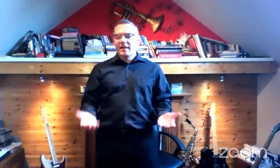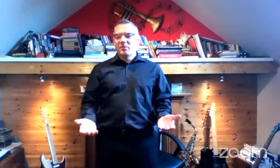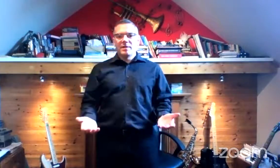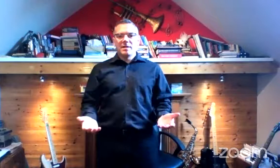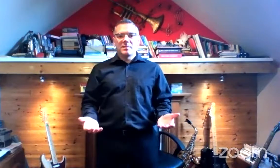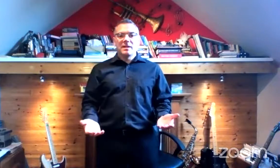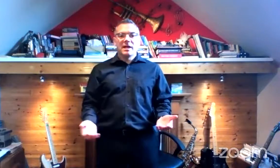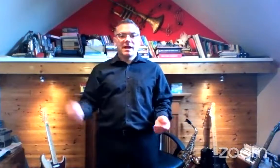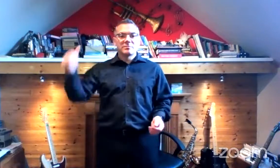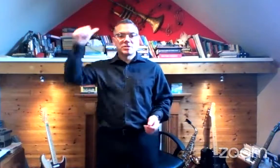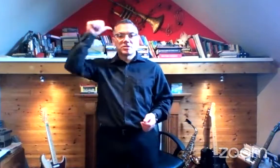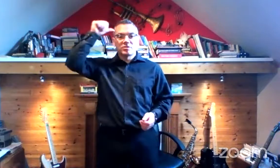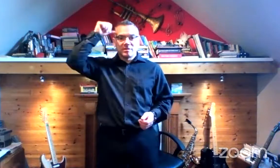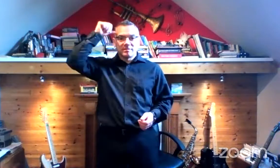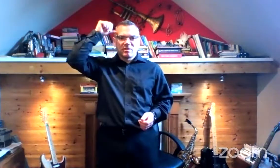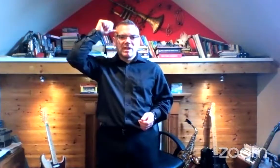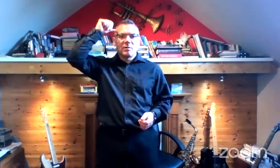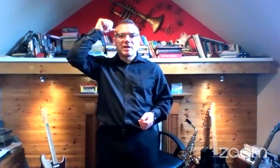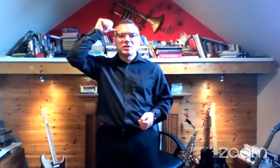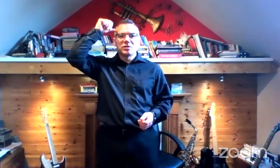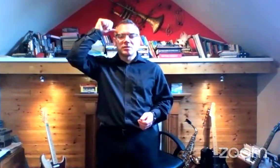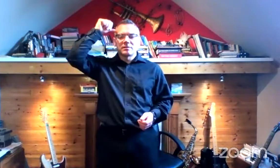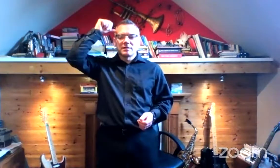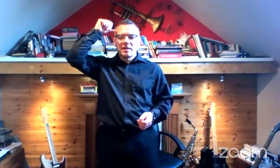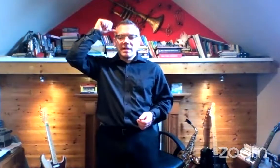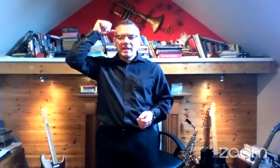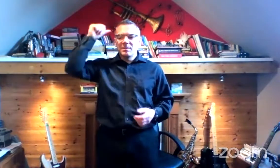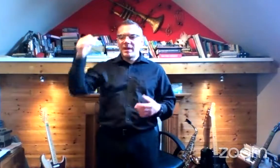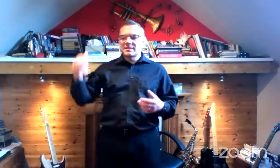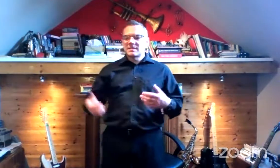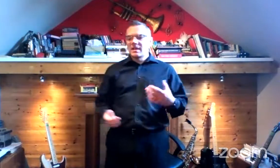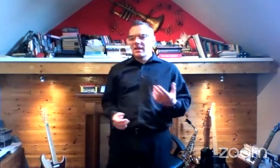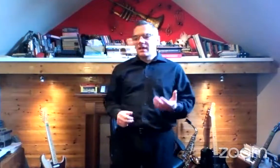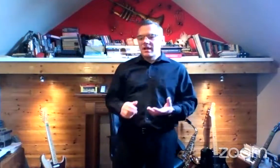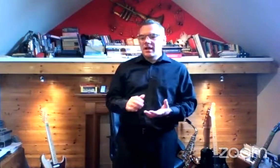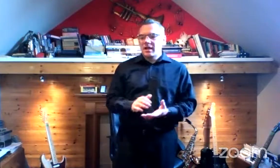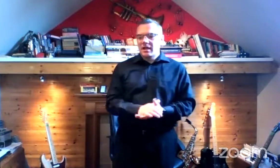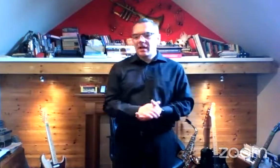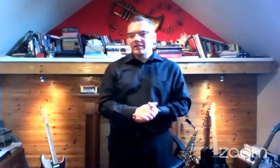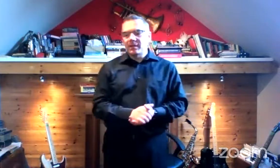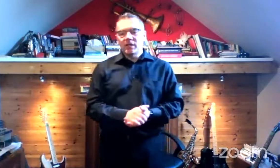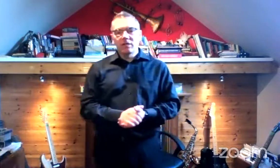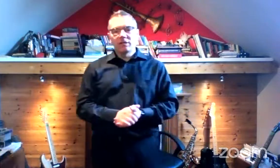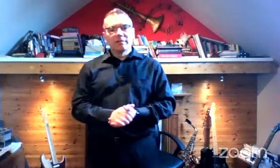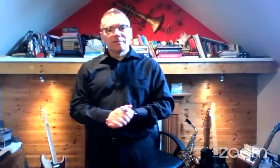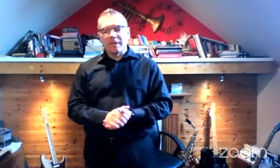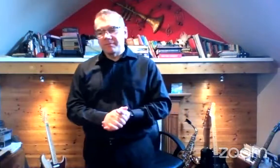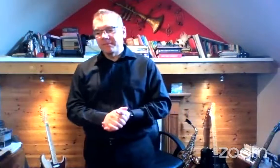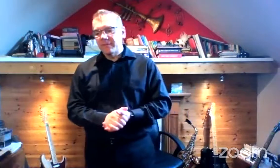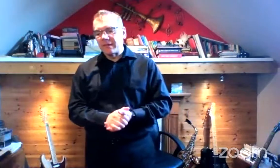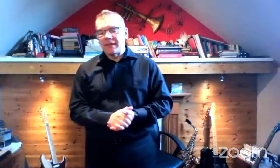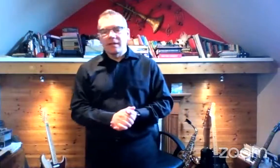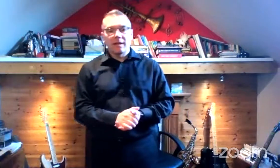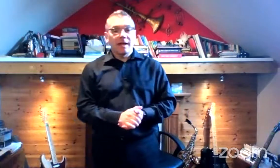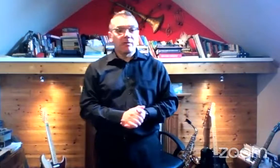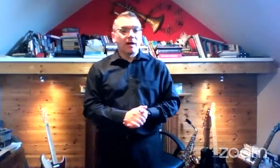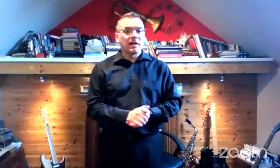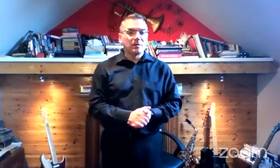Now, baby, I'm sure. Now I know. In the past, I think you love me. Now I